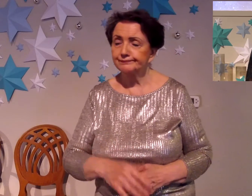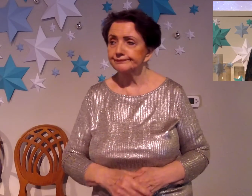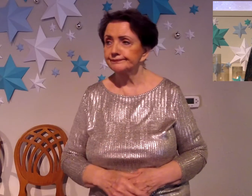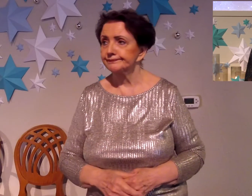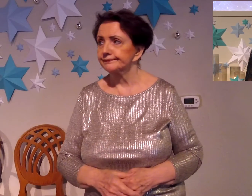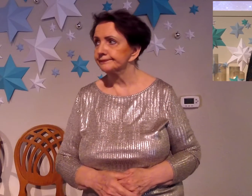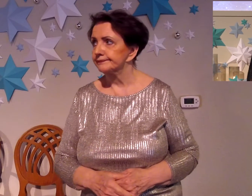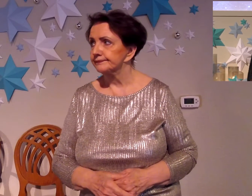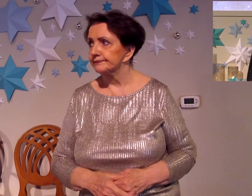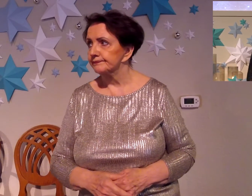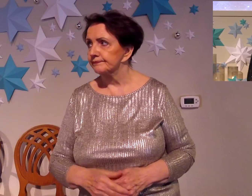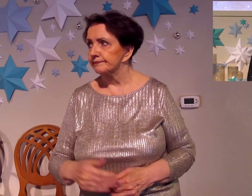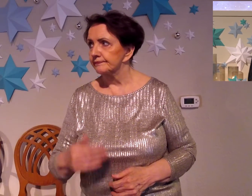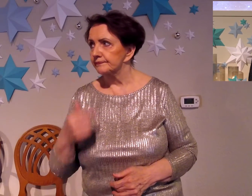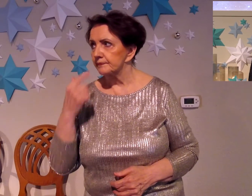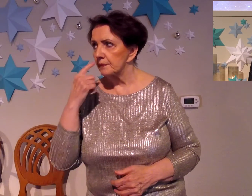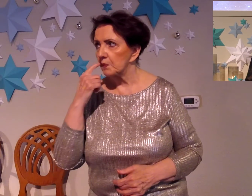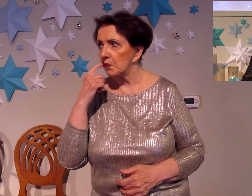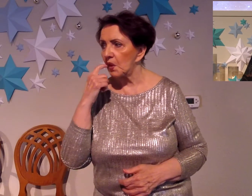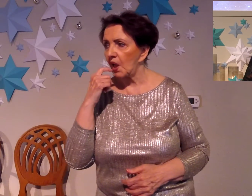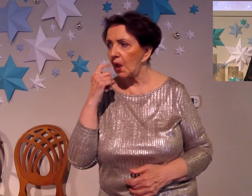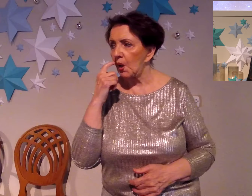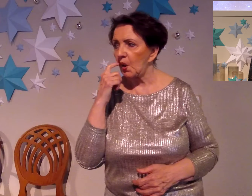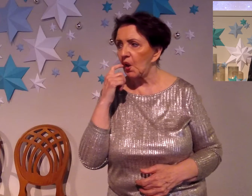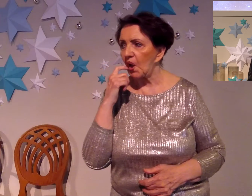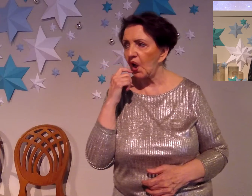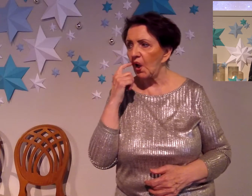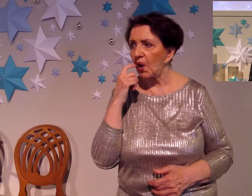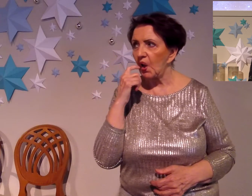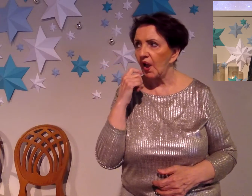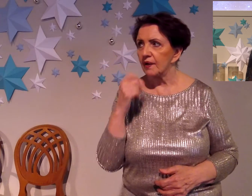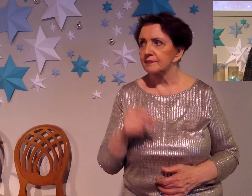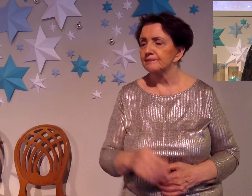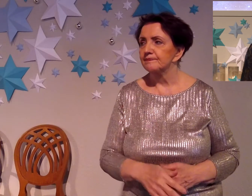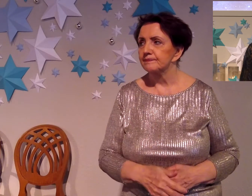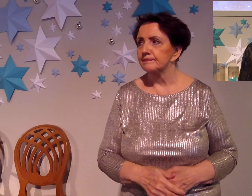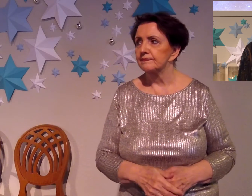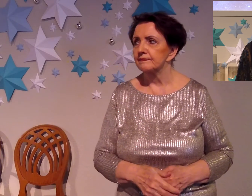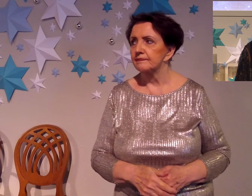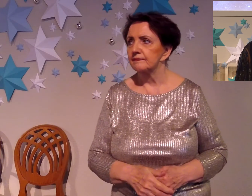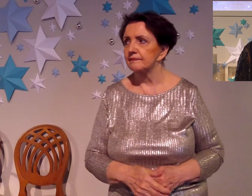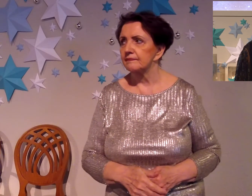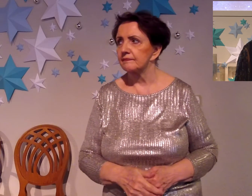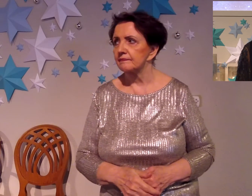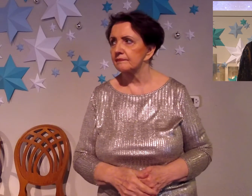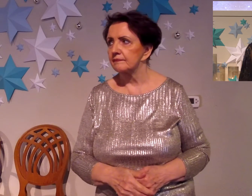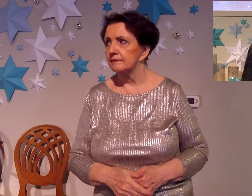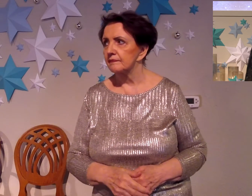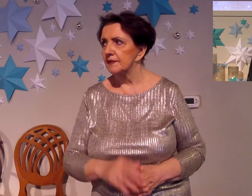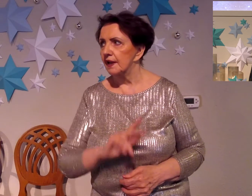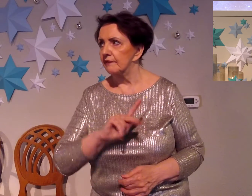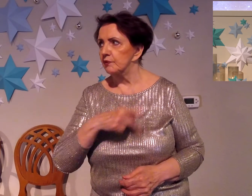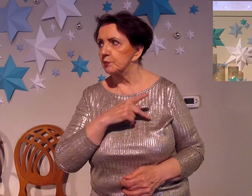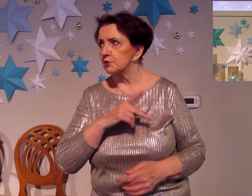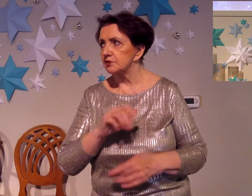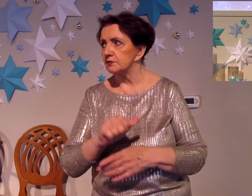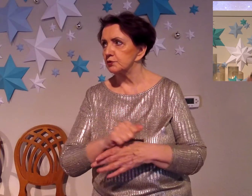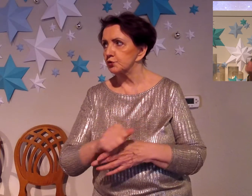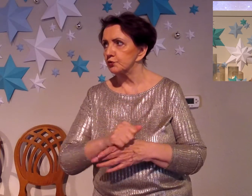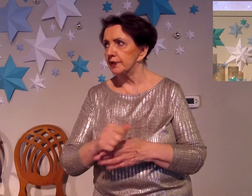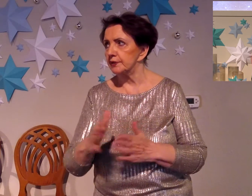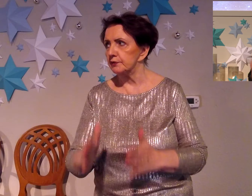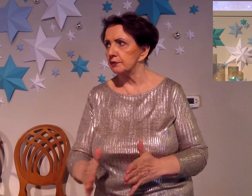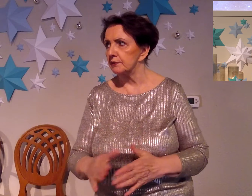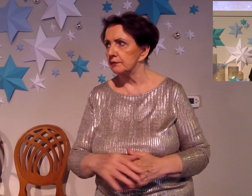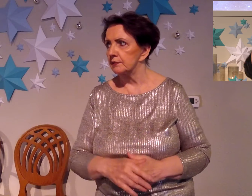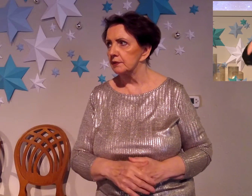Yeah, you know, this is why I don't have, this is why I have the personal trainer I do, because most personal trainers like,